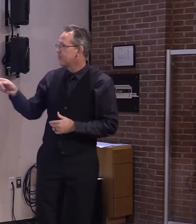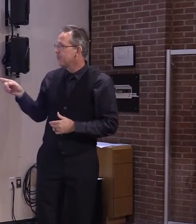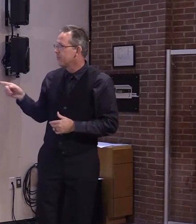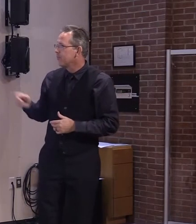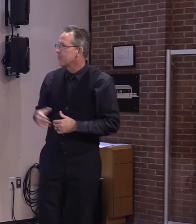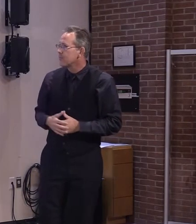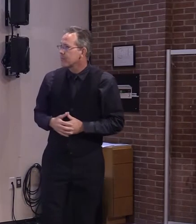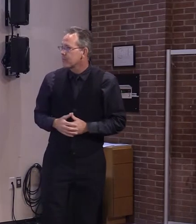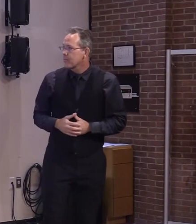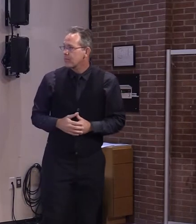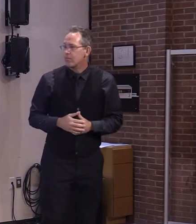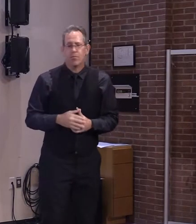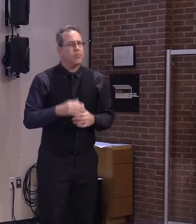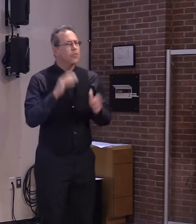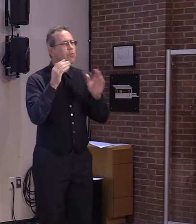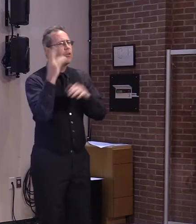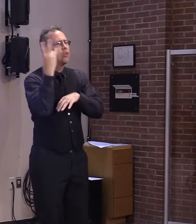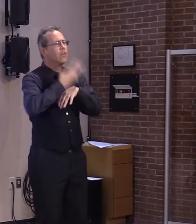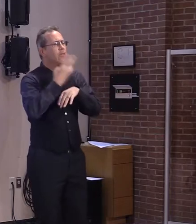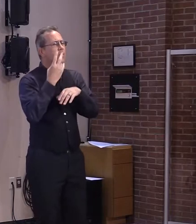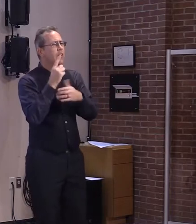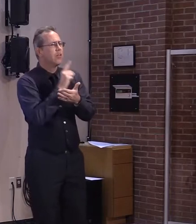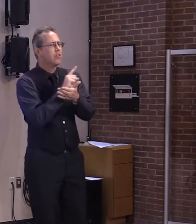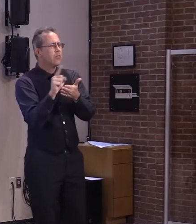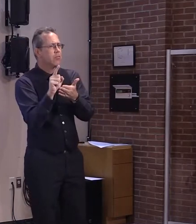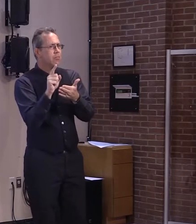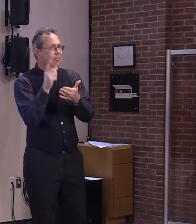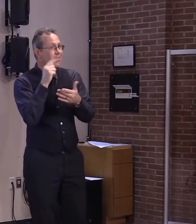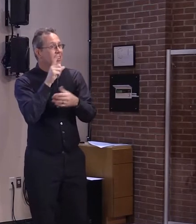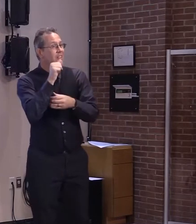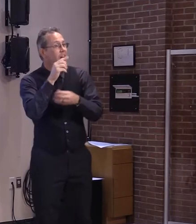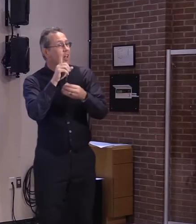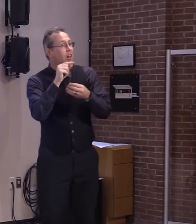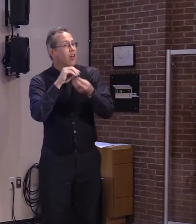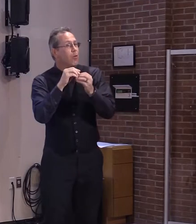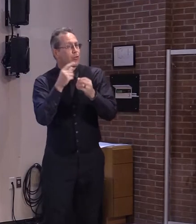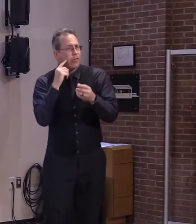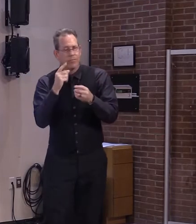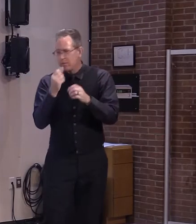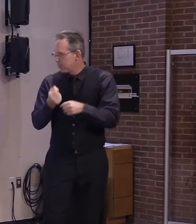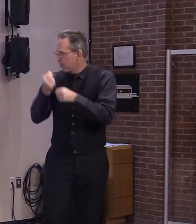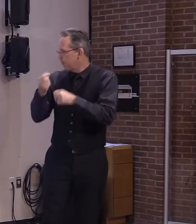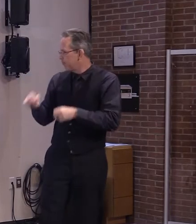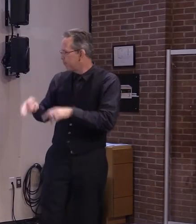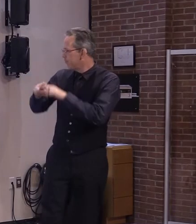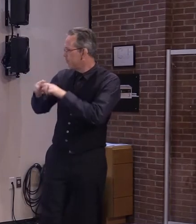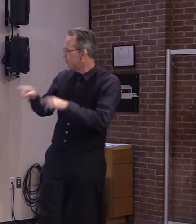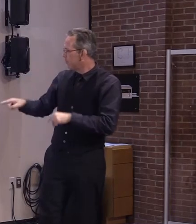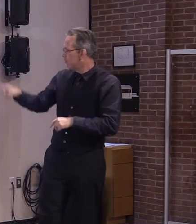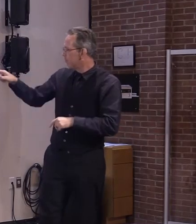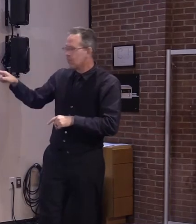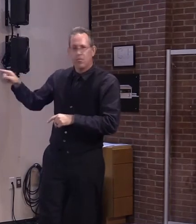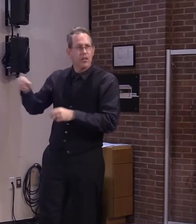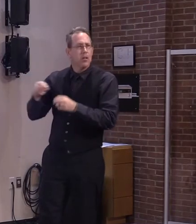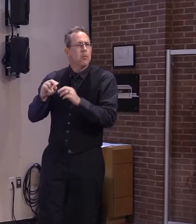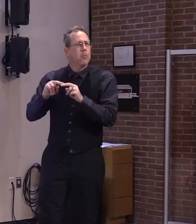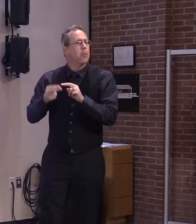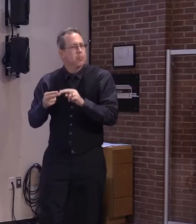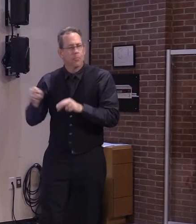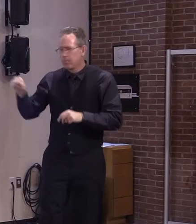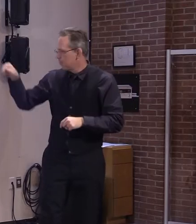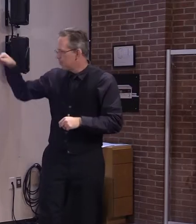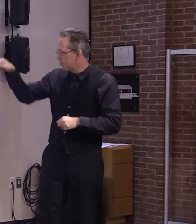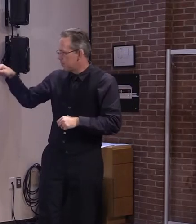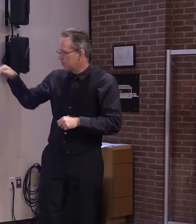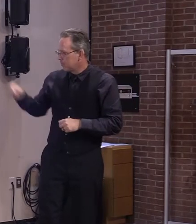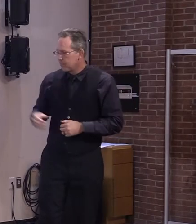week certainly impacted the 7-day average. It is the highest it has been during the pandemic. The case counts are still high,